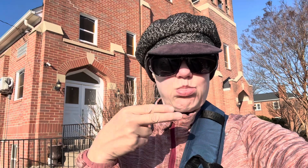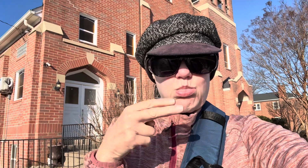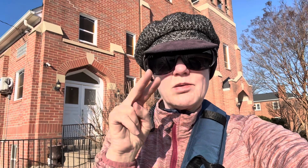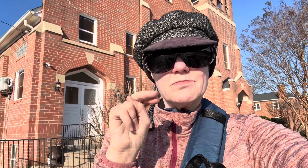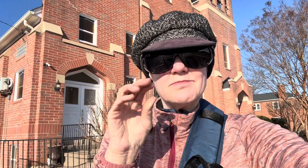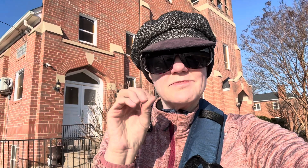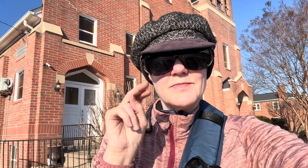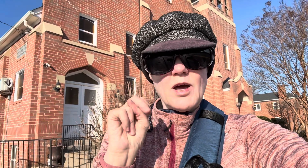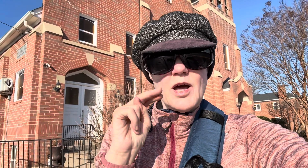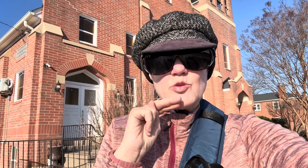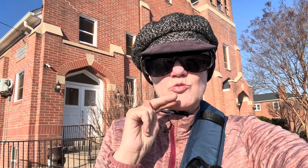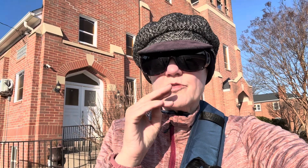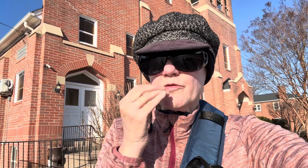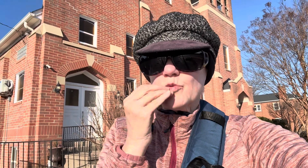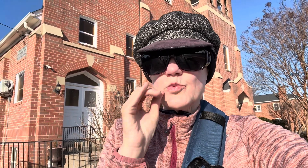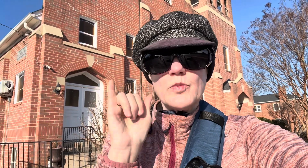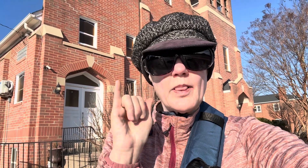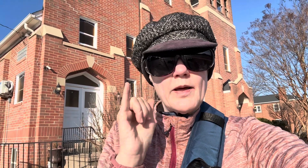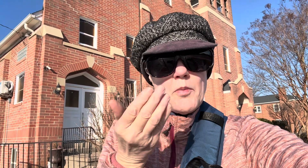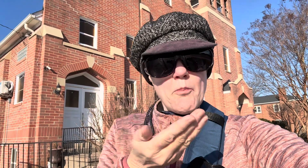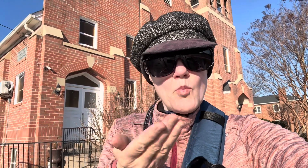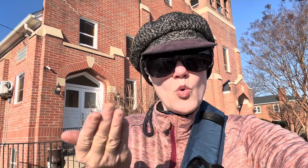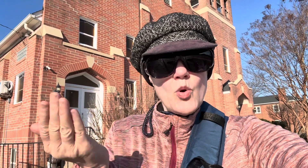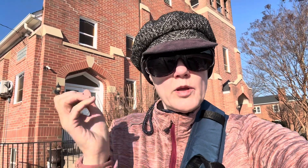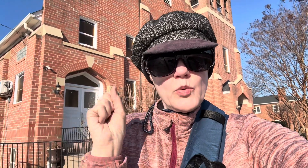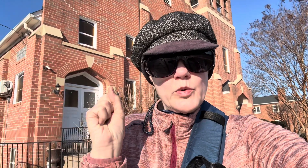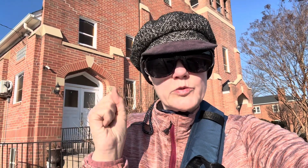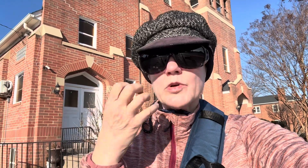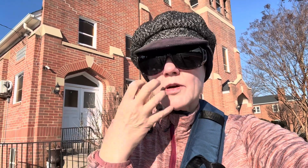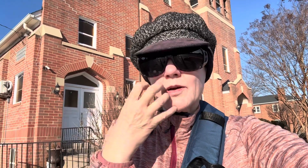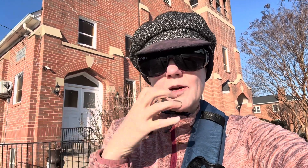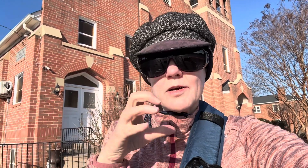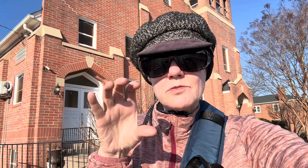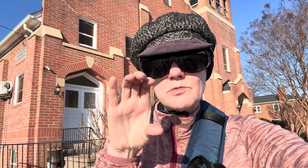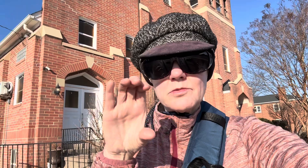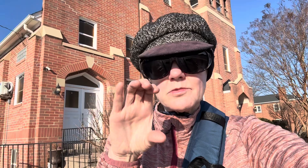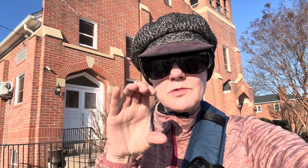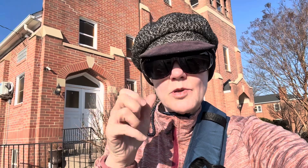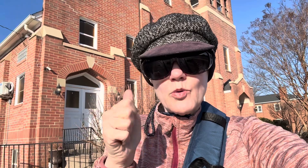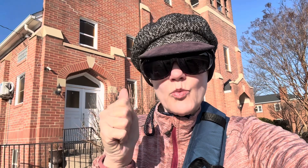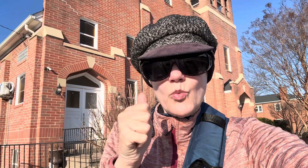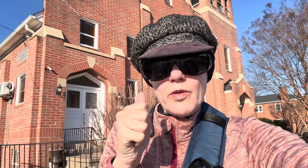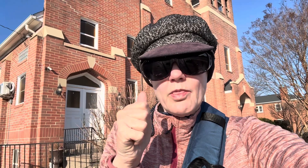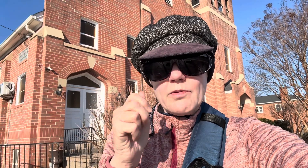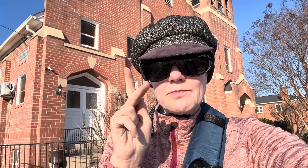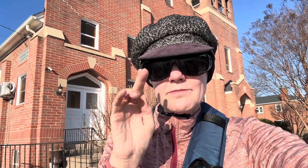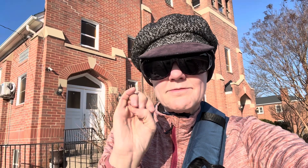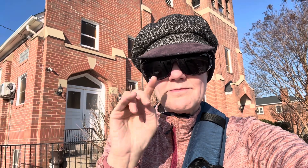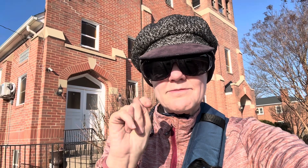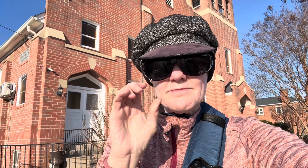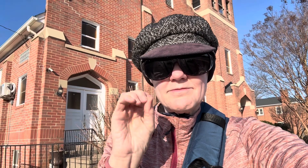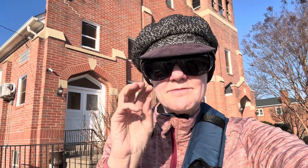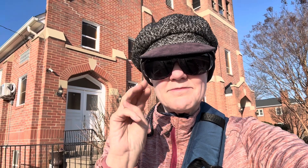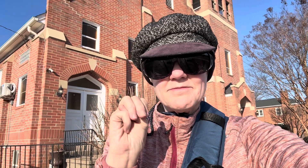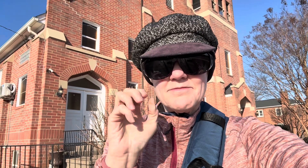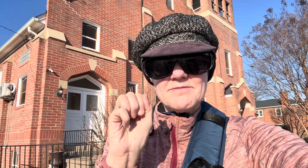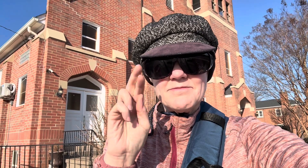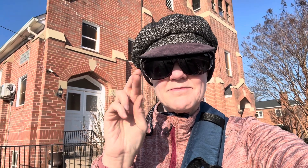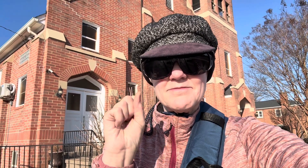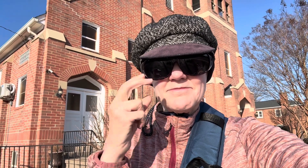I try to limit what I call non-nutritious foods. Like, for an example, right now in the winter, every morning he has hot chocolate with a keto